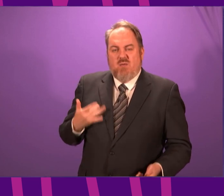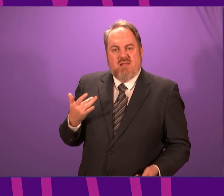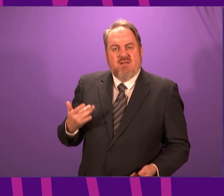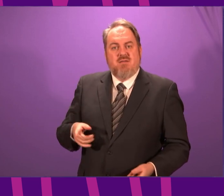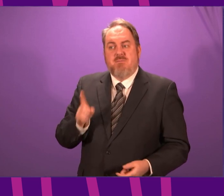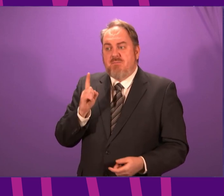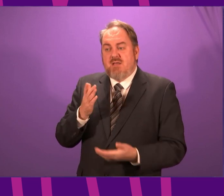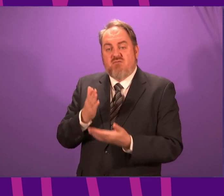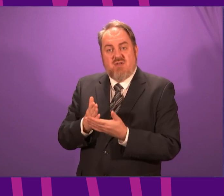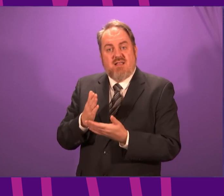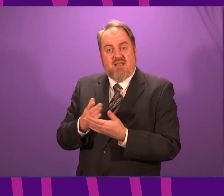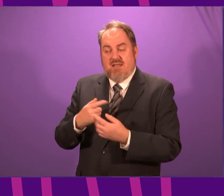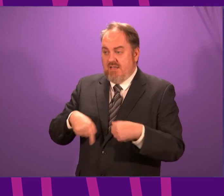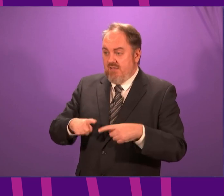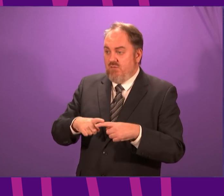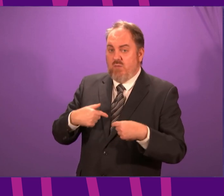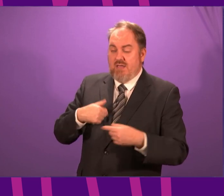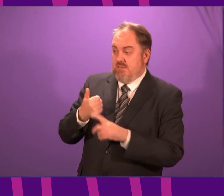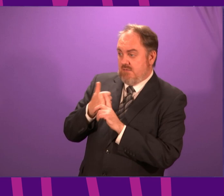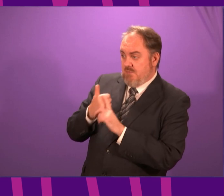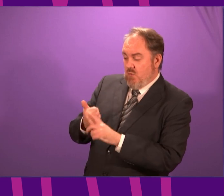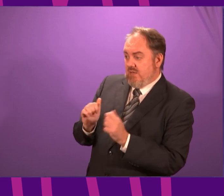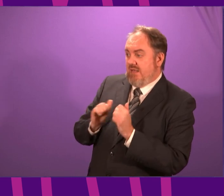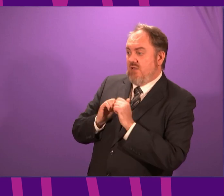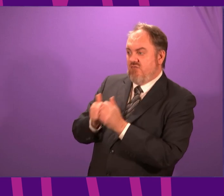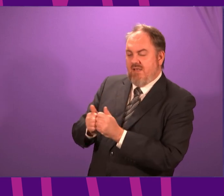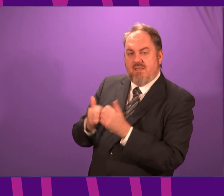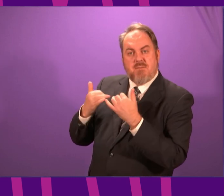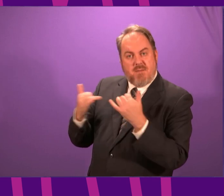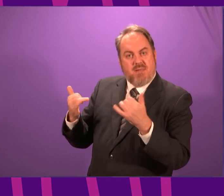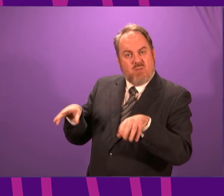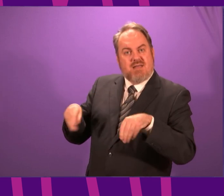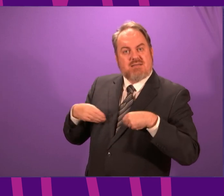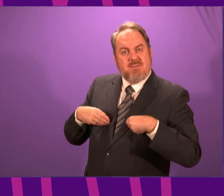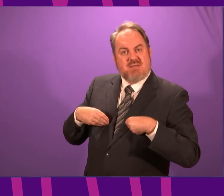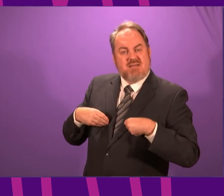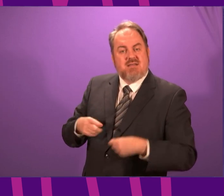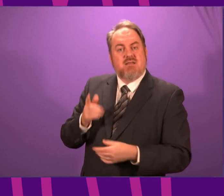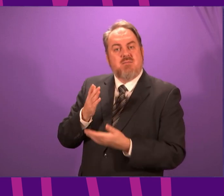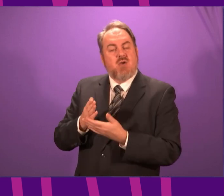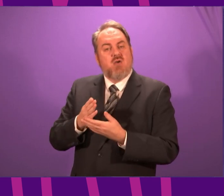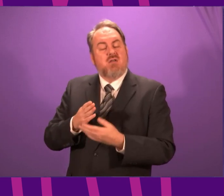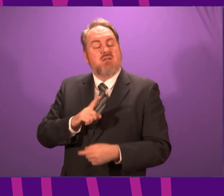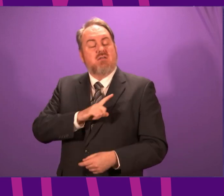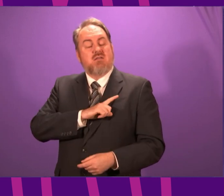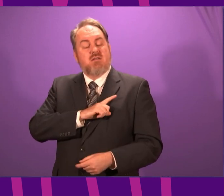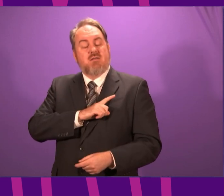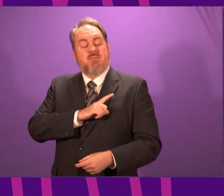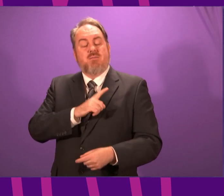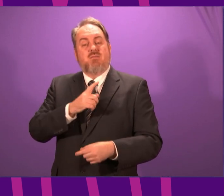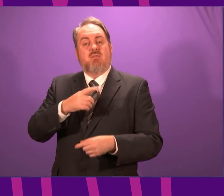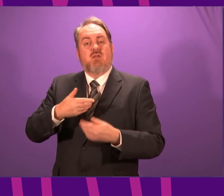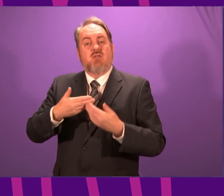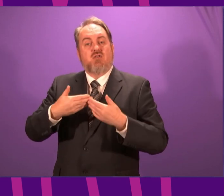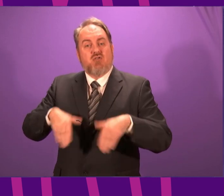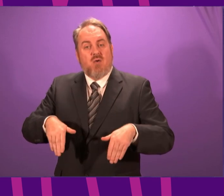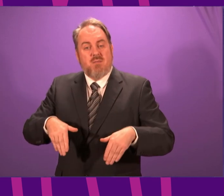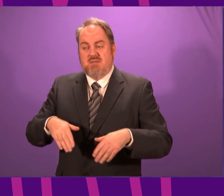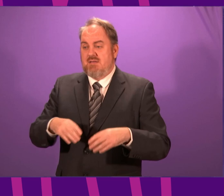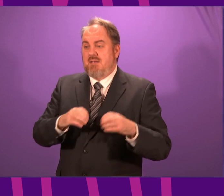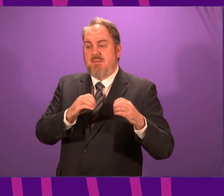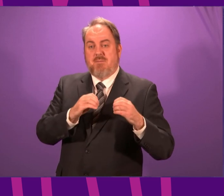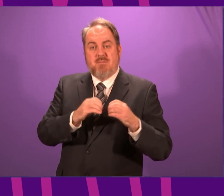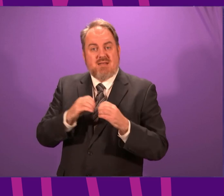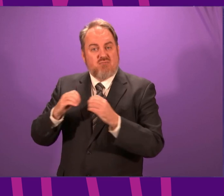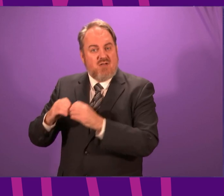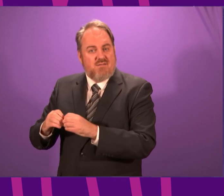the support and the confidence of the public. Because cafes, shops, and B&Bs in our regions and constituencies want to